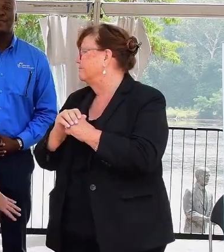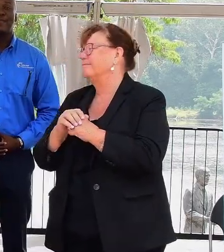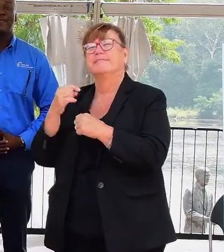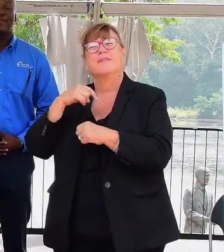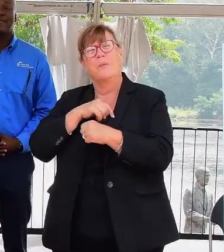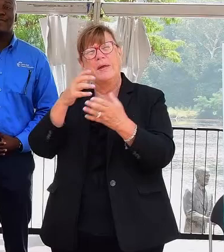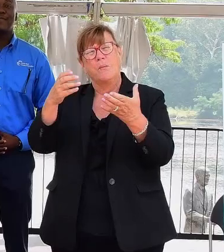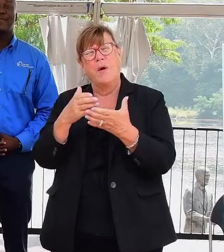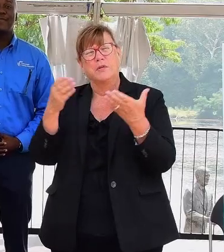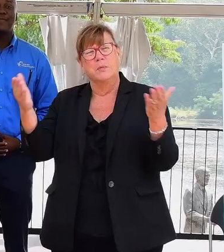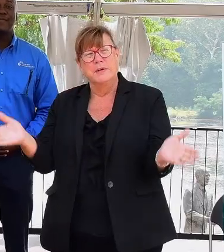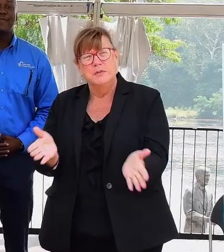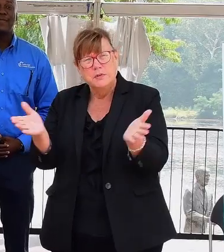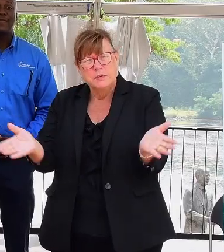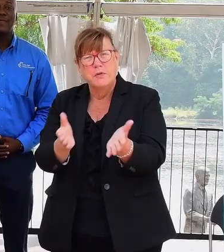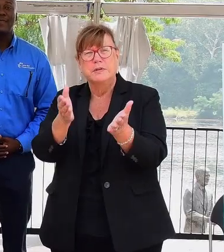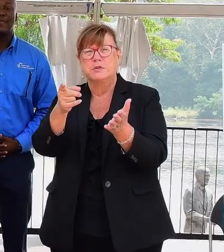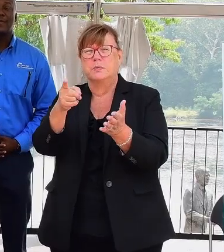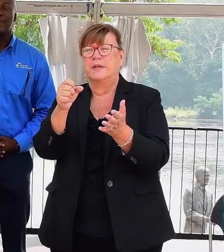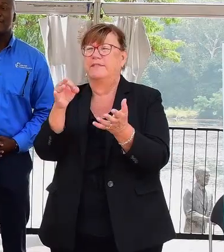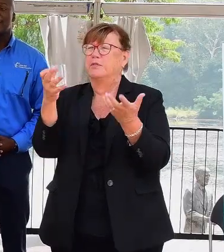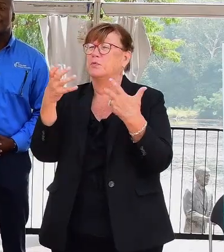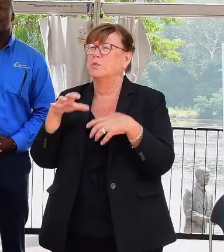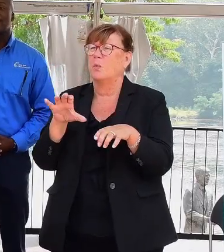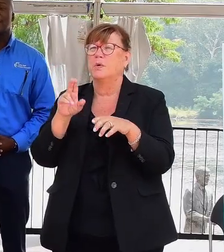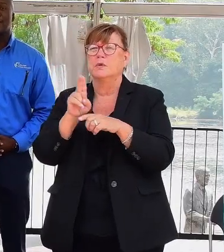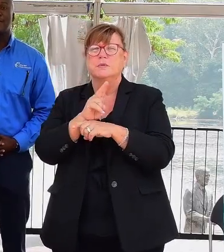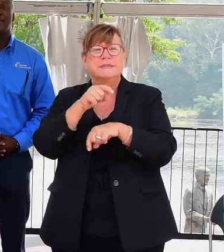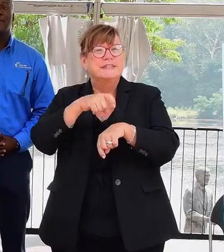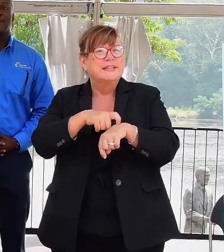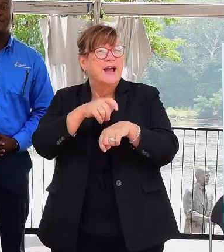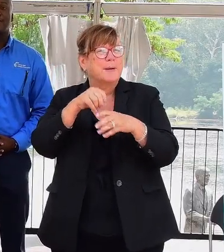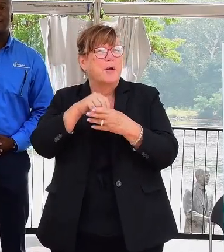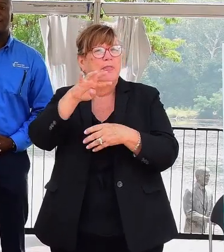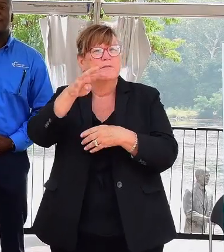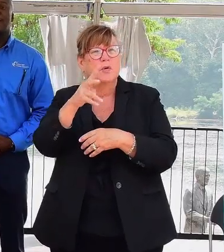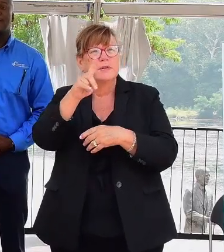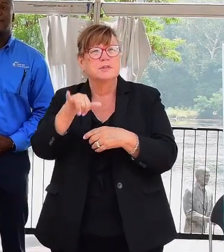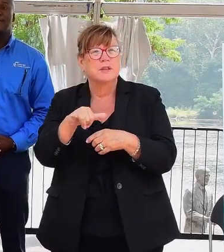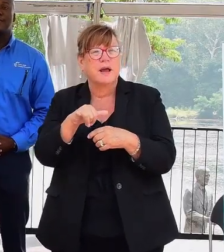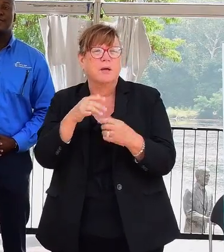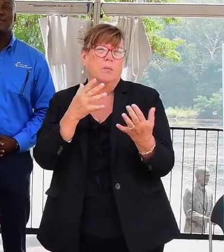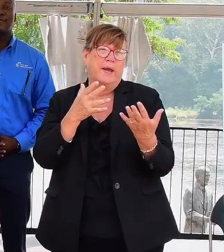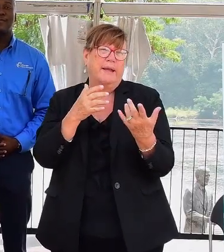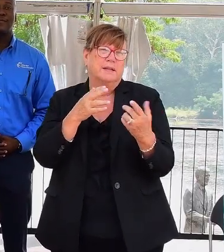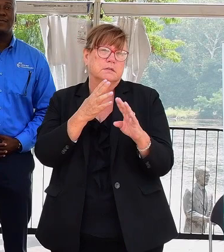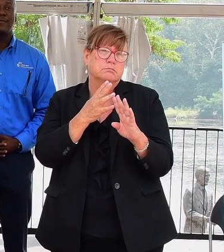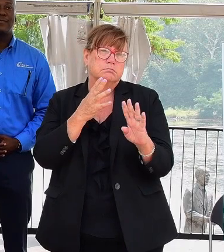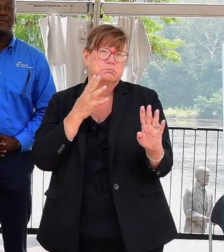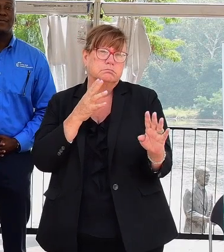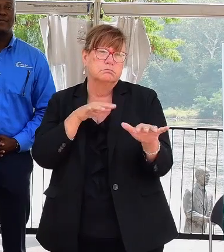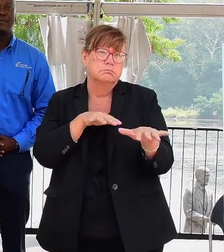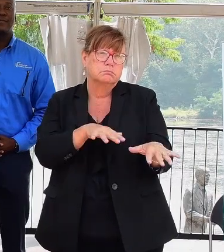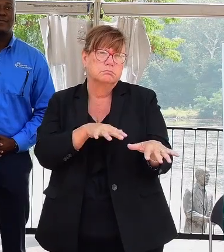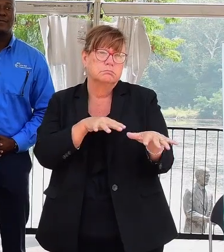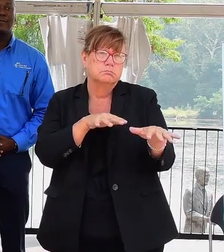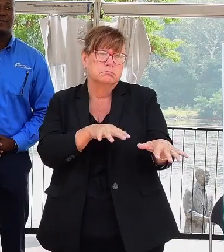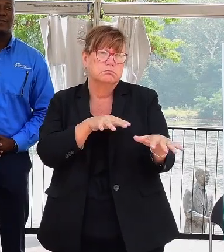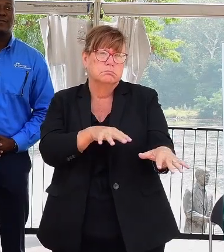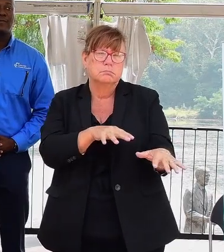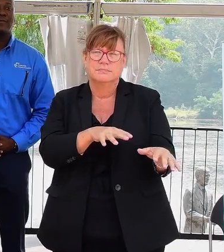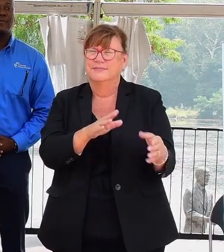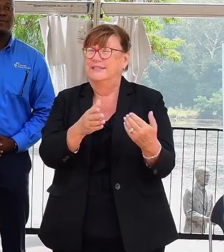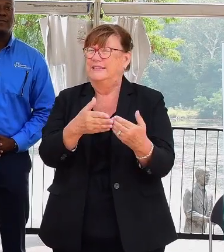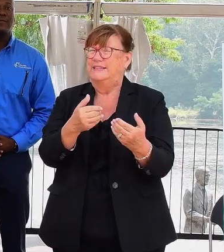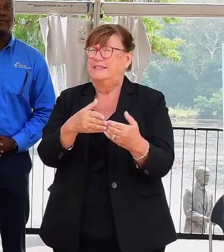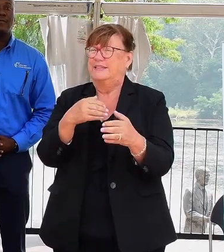We just want to encourage everyone, if you don't want to spend time on the 4th of July waiting in traffic in your car, you can access the lakefront